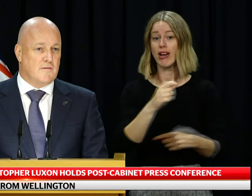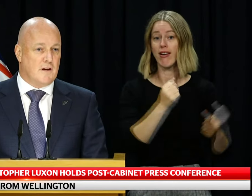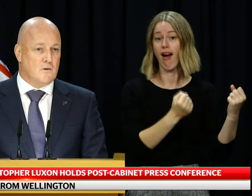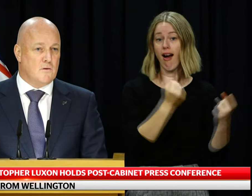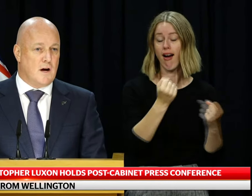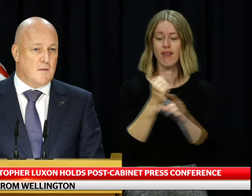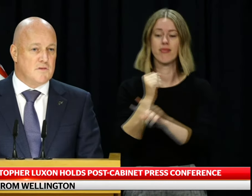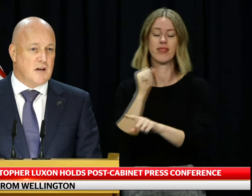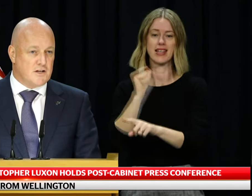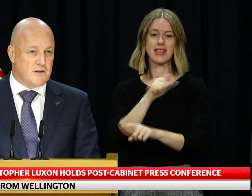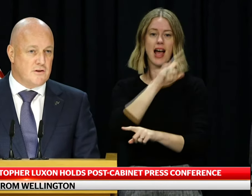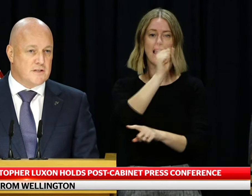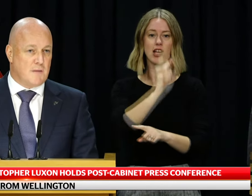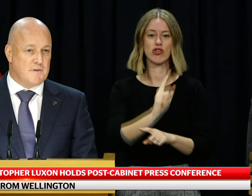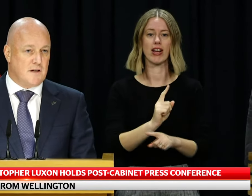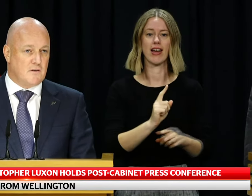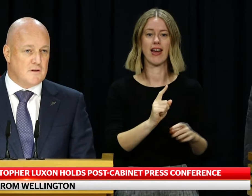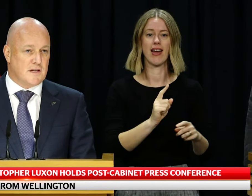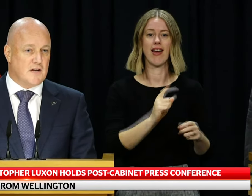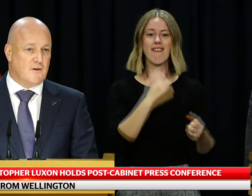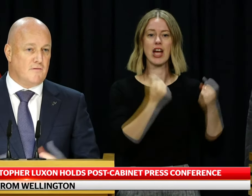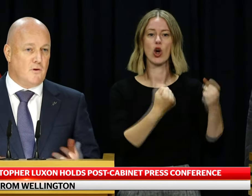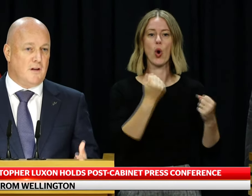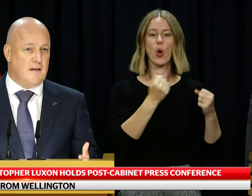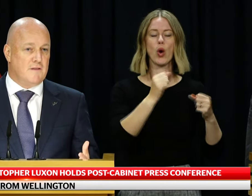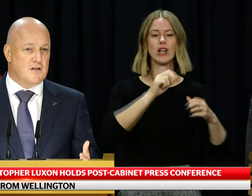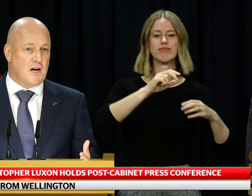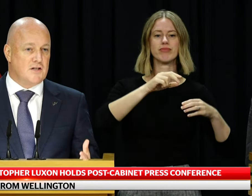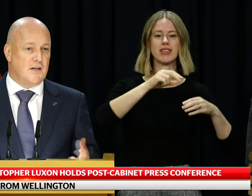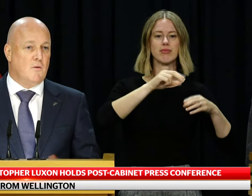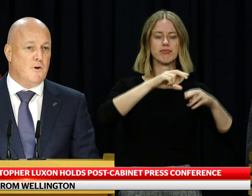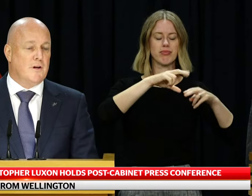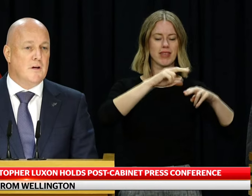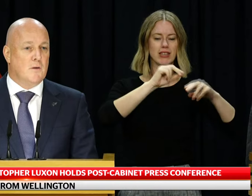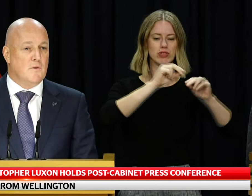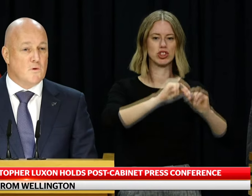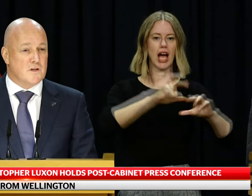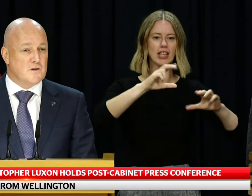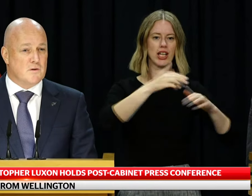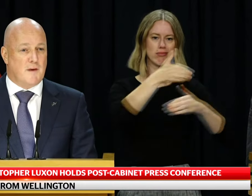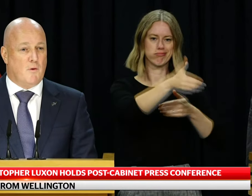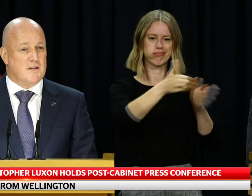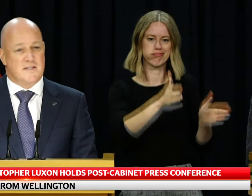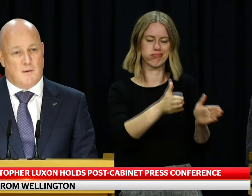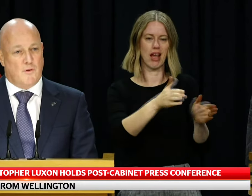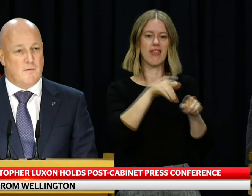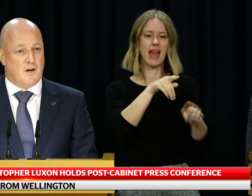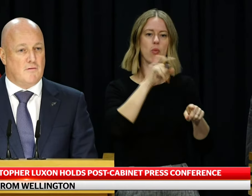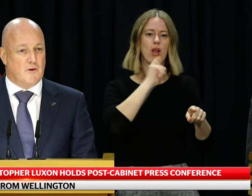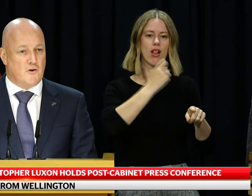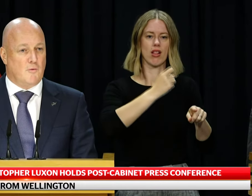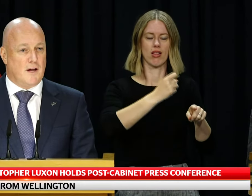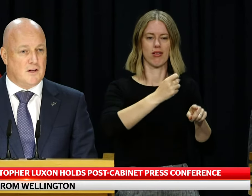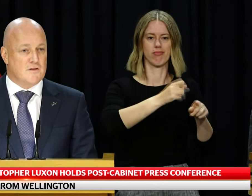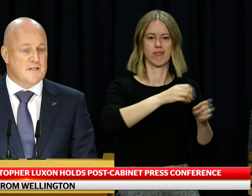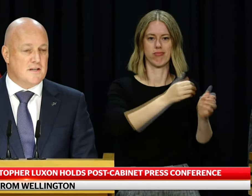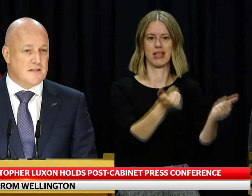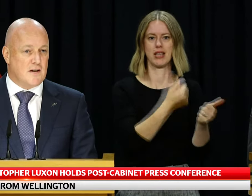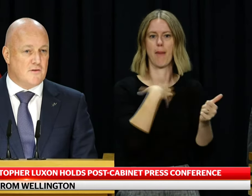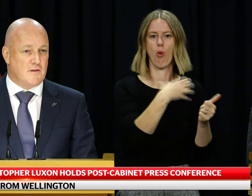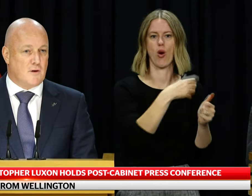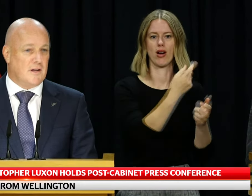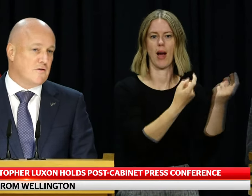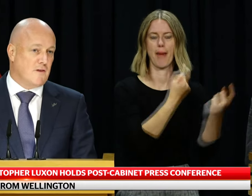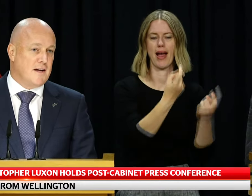the electric vehicle charging units up and down across the country, a full EV charging network. We've also talked about wanting to double the amount of renewable electricity